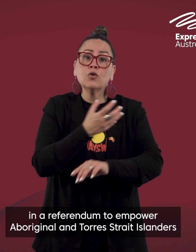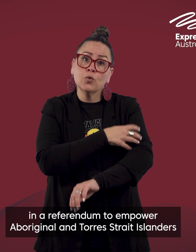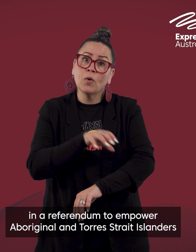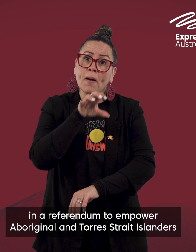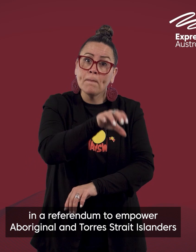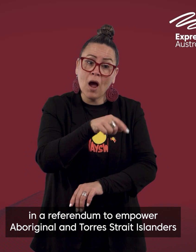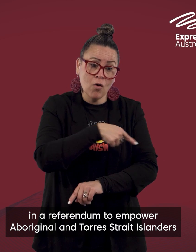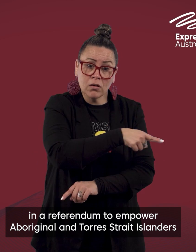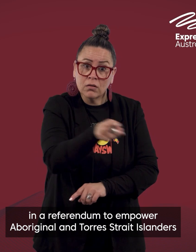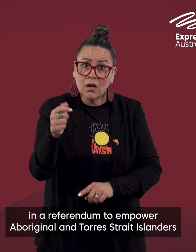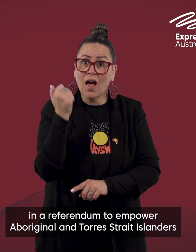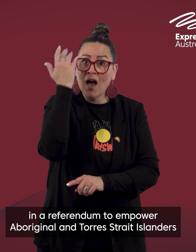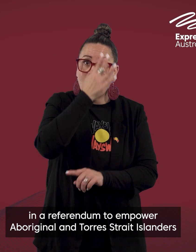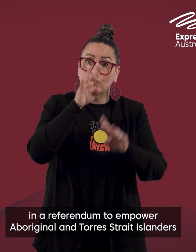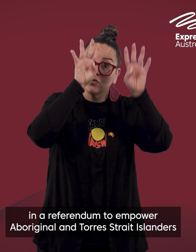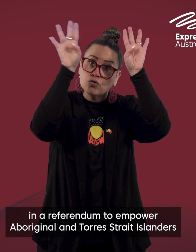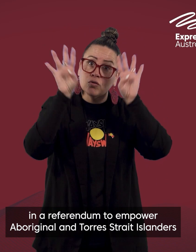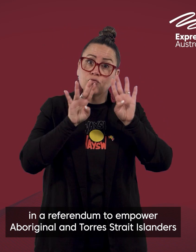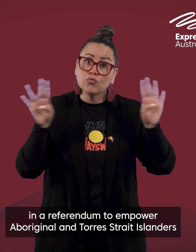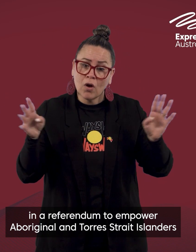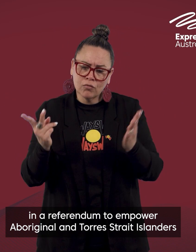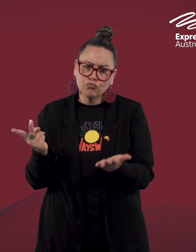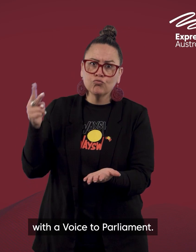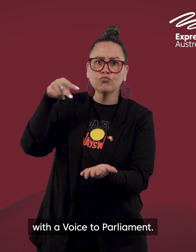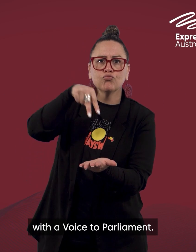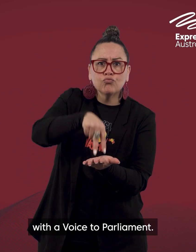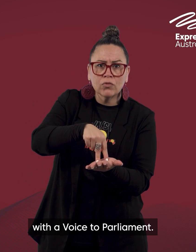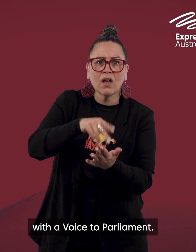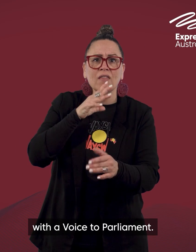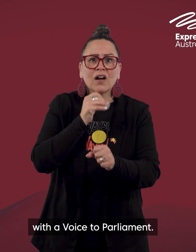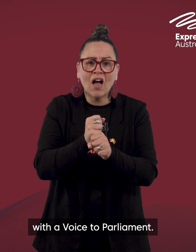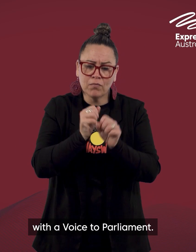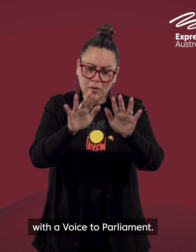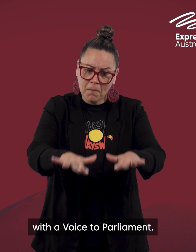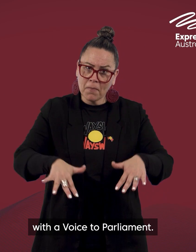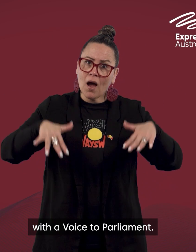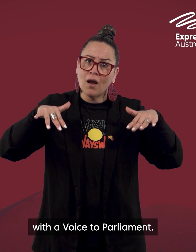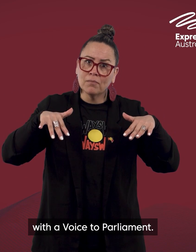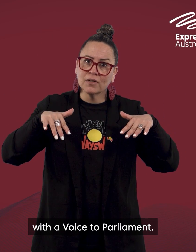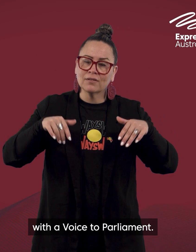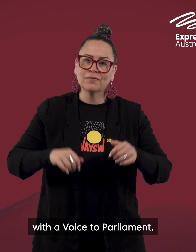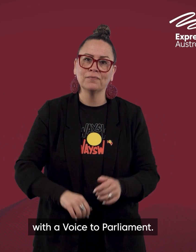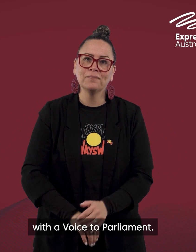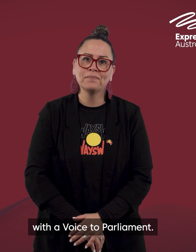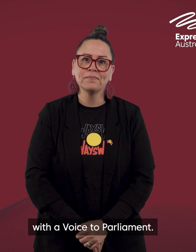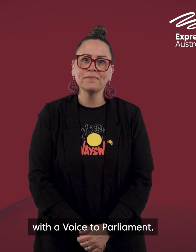empower Aboriginal and Torres Strait Islanders with a voice to Parliament.